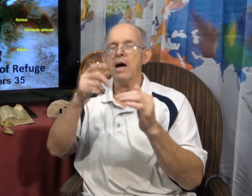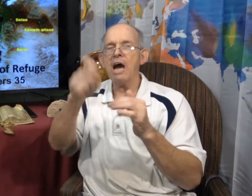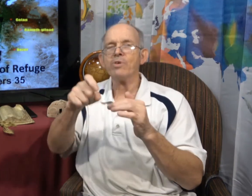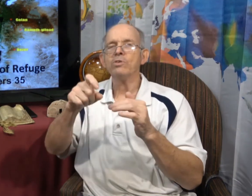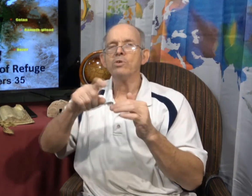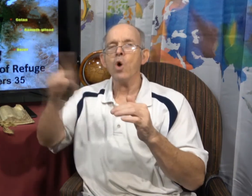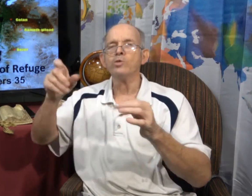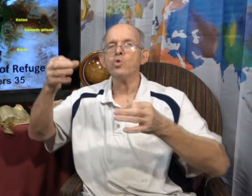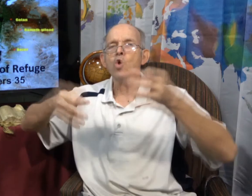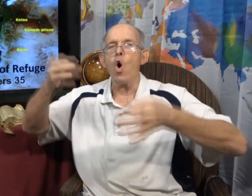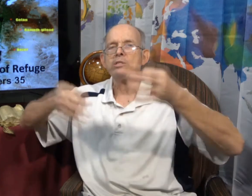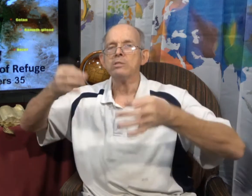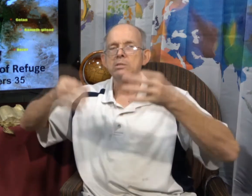Have a good court.